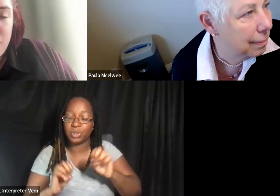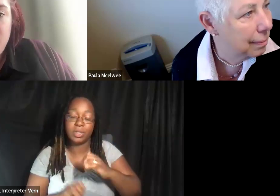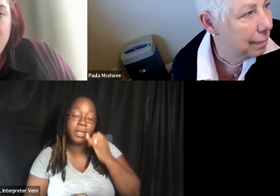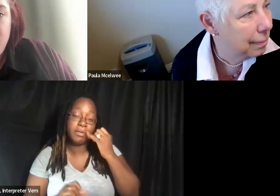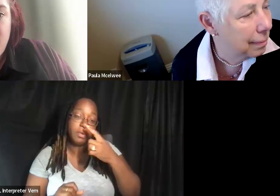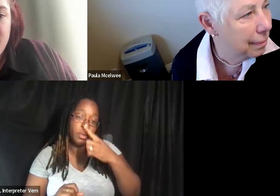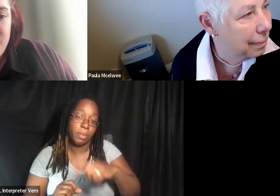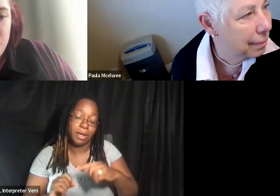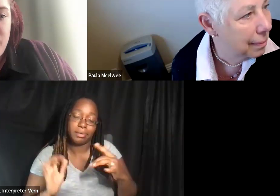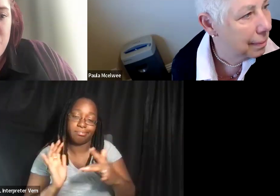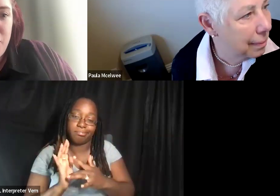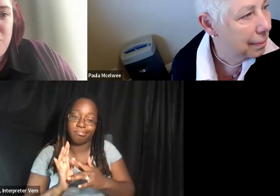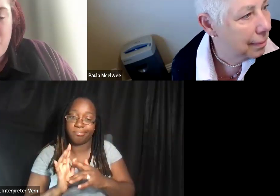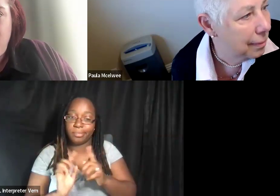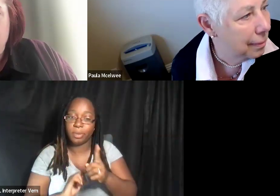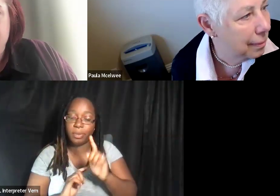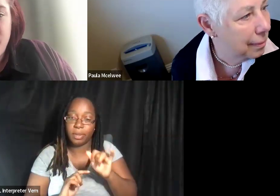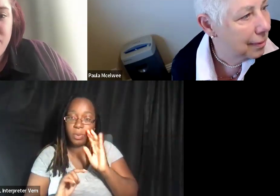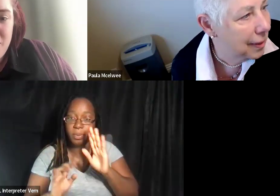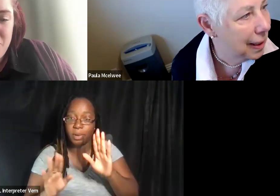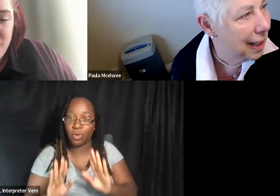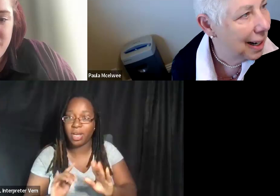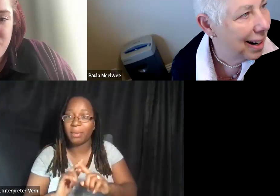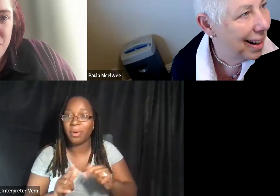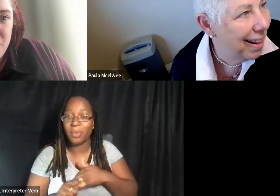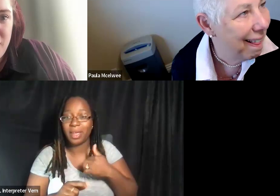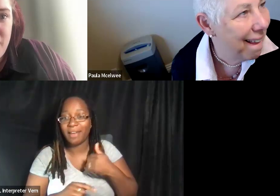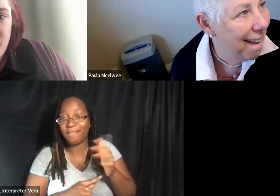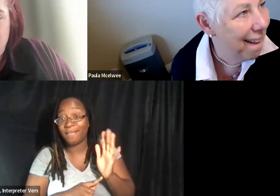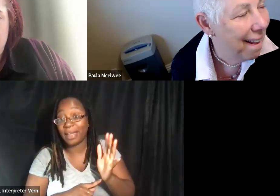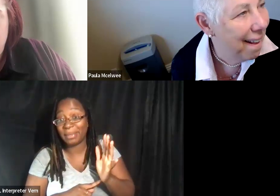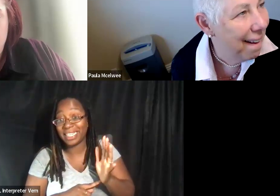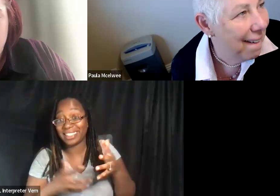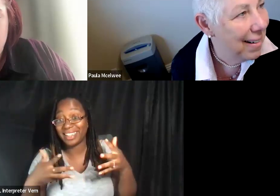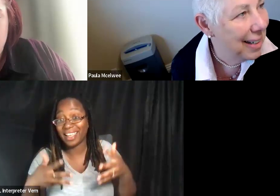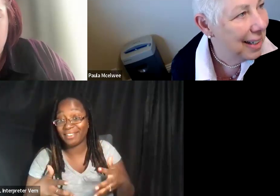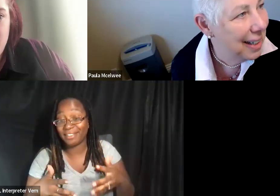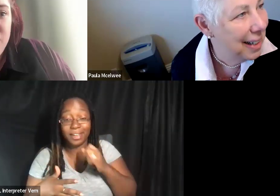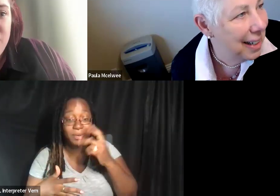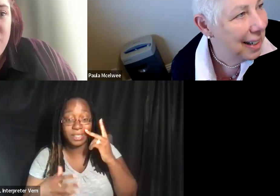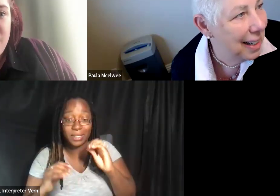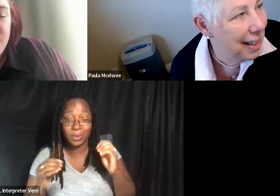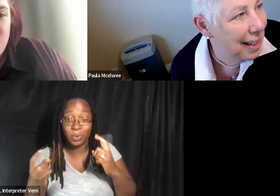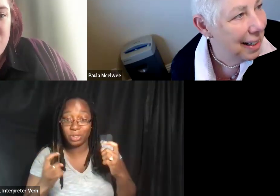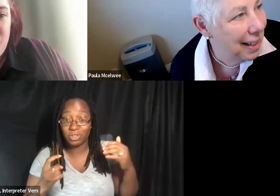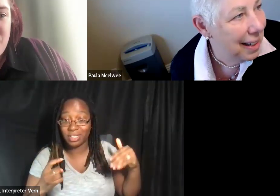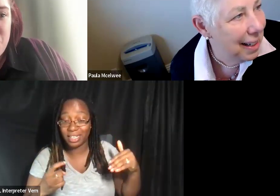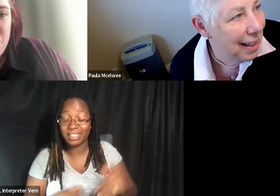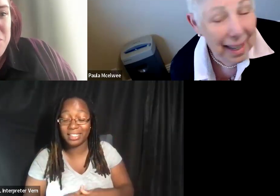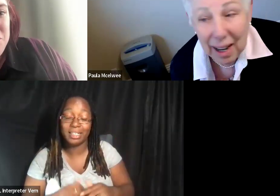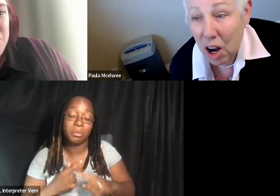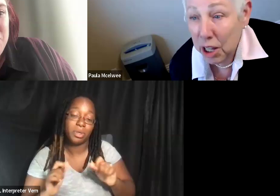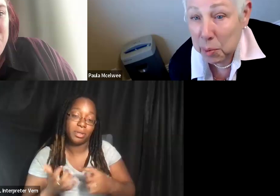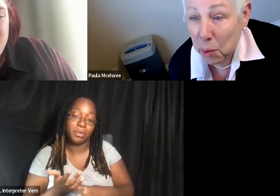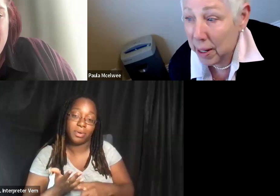take a moment for that, that'd be great. But Paula, we still have 5 minutes. So if you want to, I don't see any questions, but you can talk a